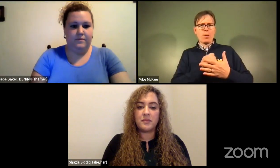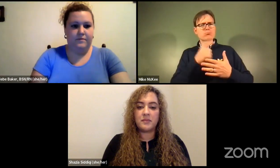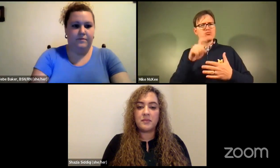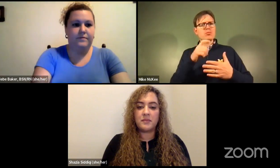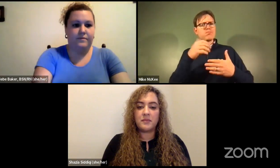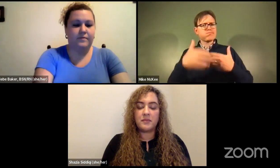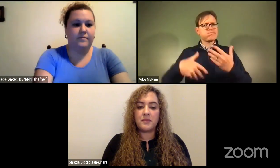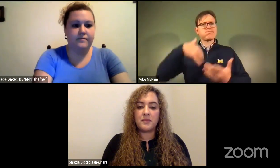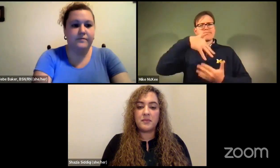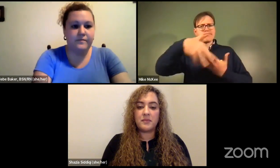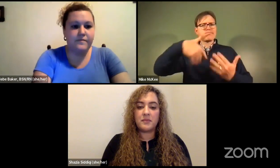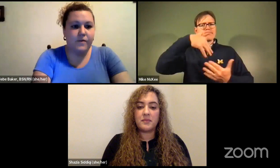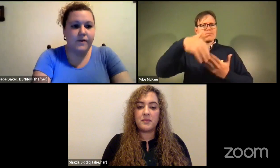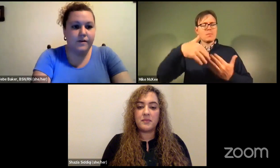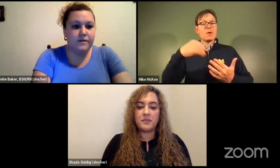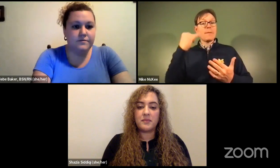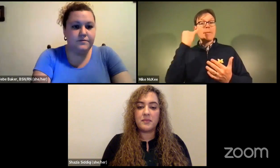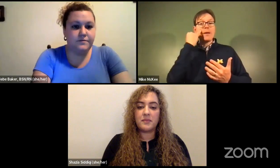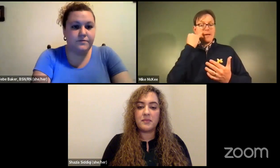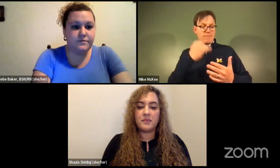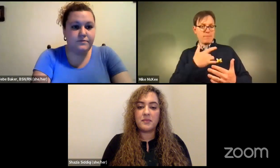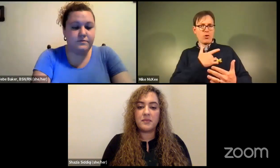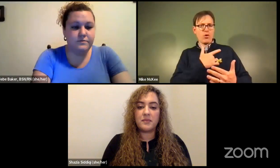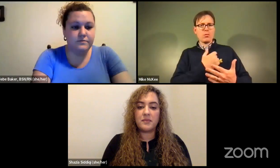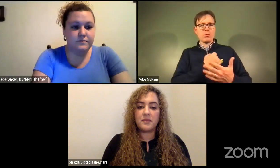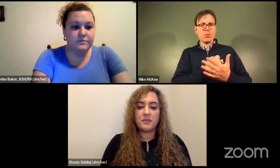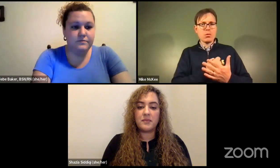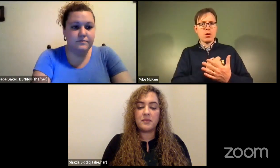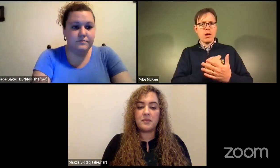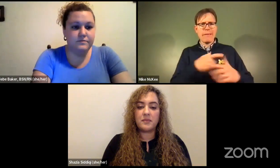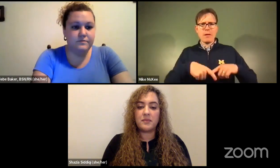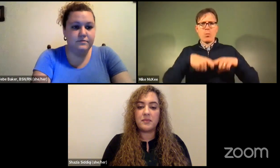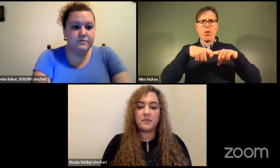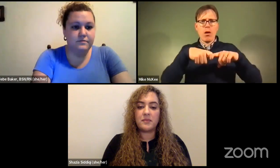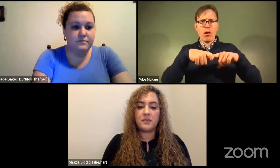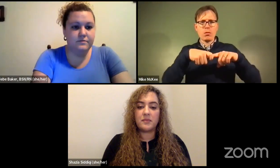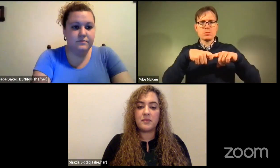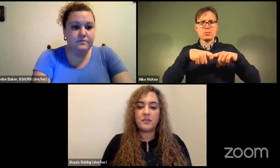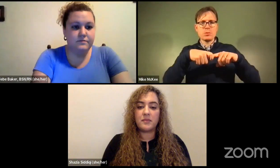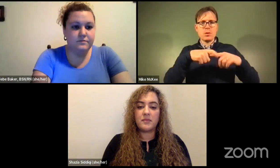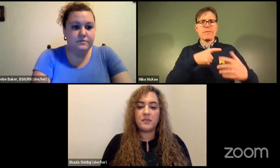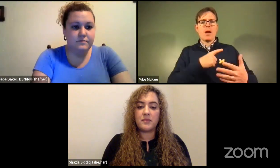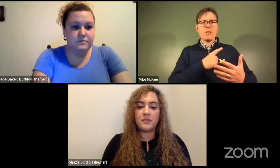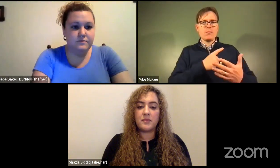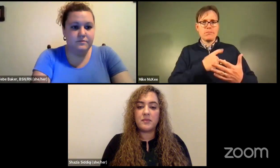As the heart is pumping, blood should be circulating freely throughout the body. But